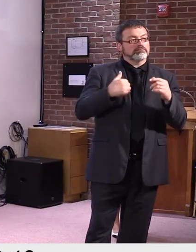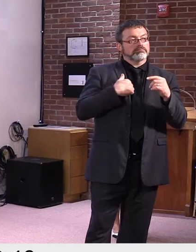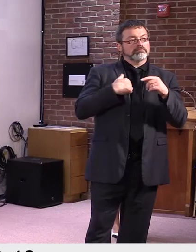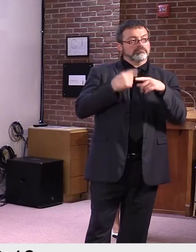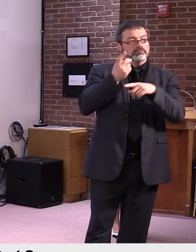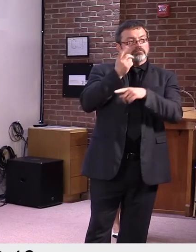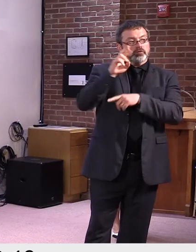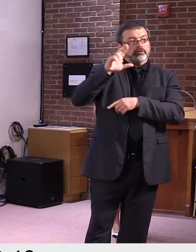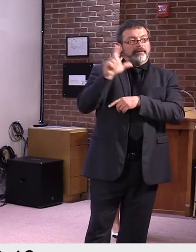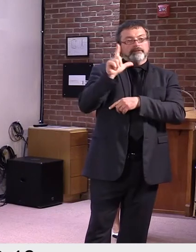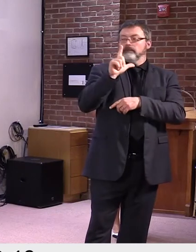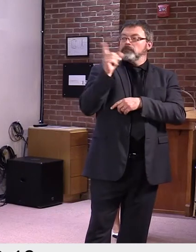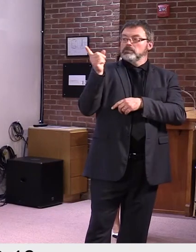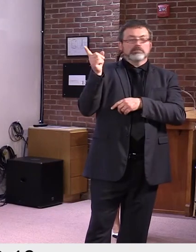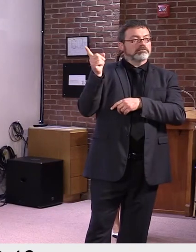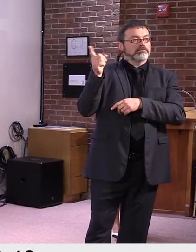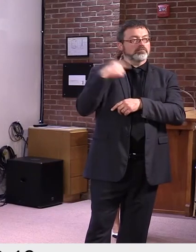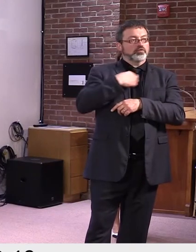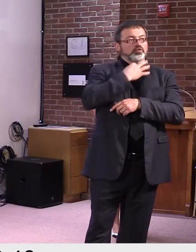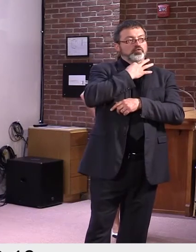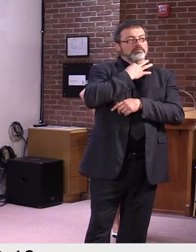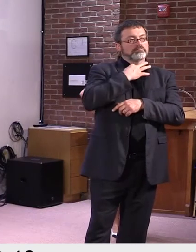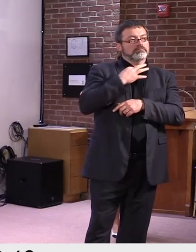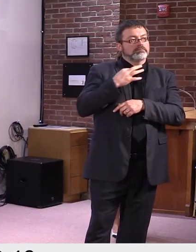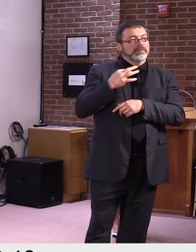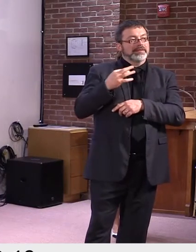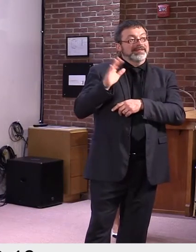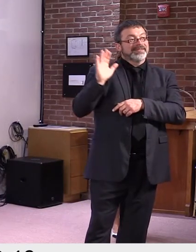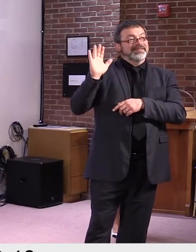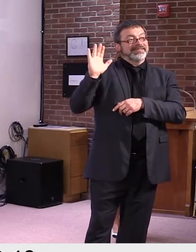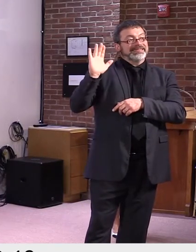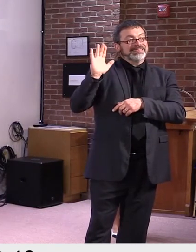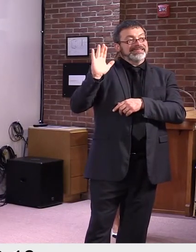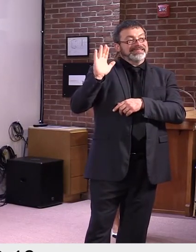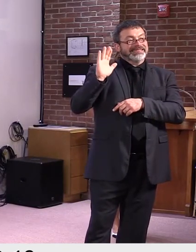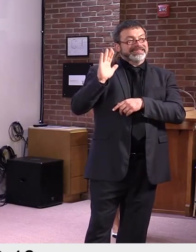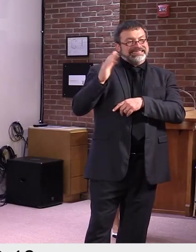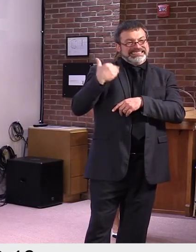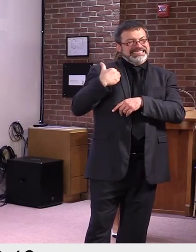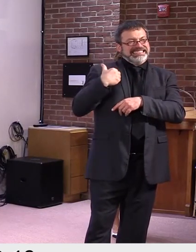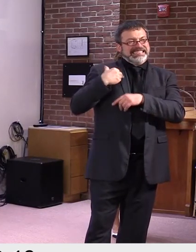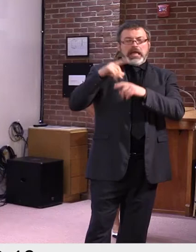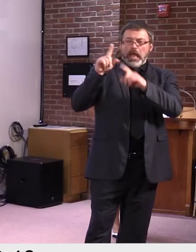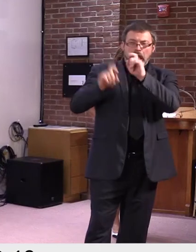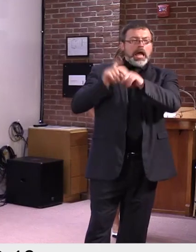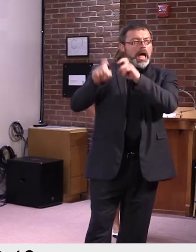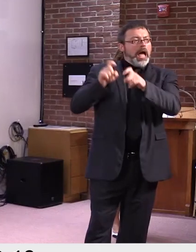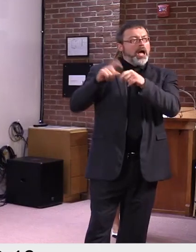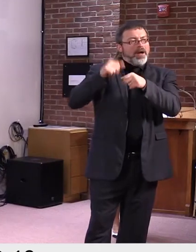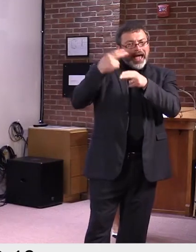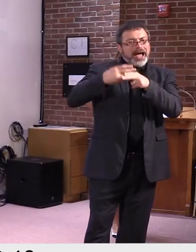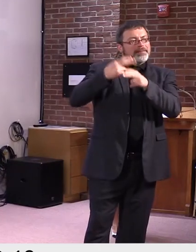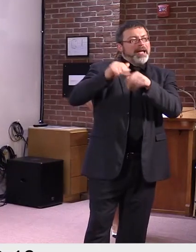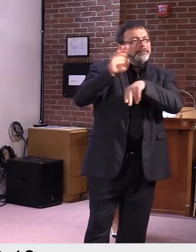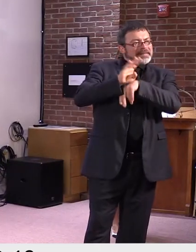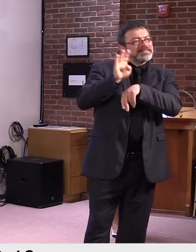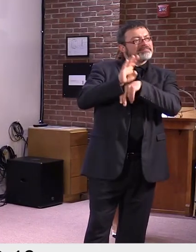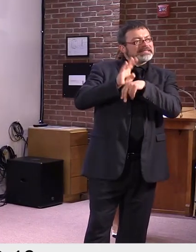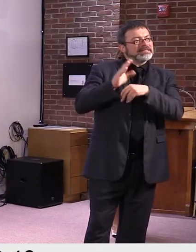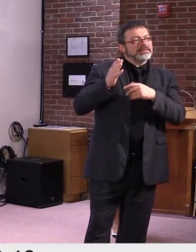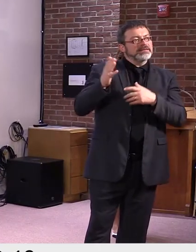what type of business this is, but can you at least say if it's a manufacturing business or a retail business